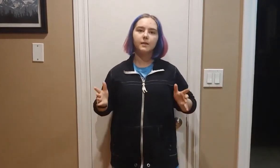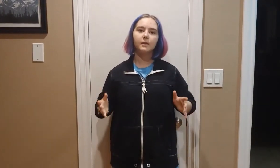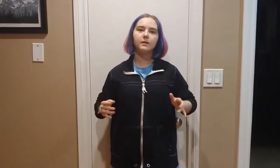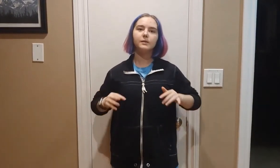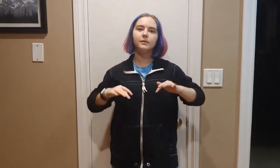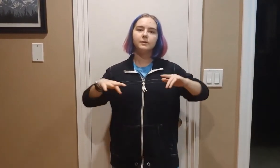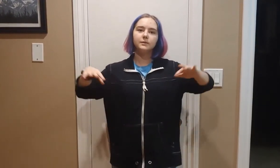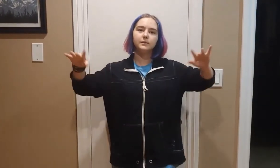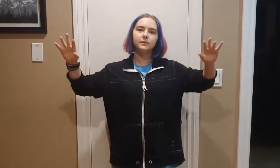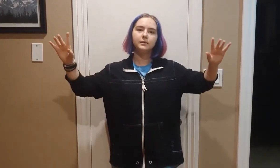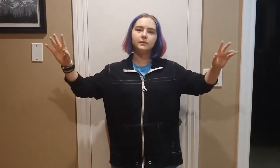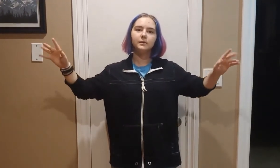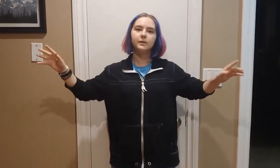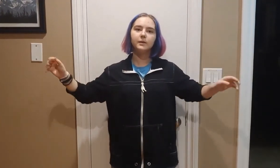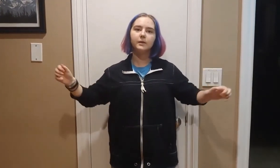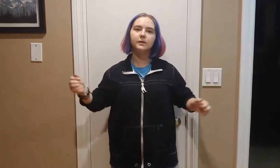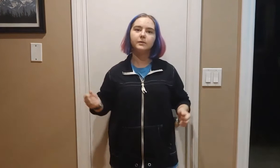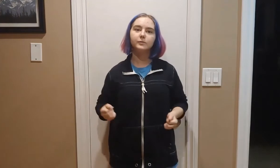let it shine.